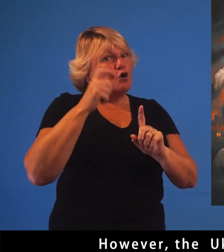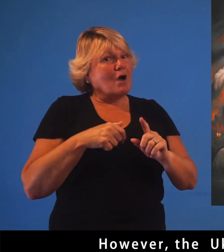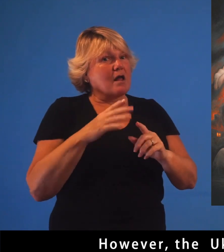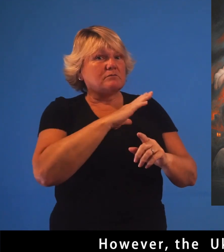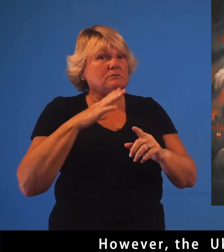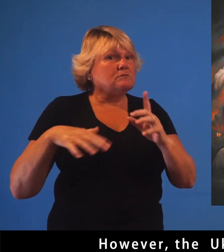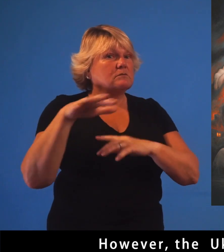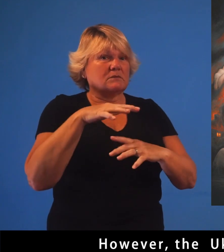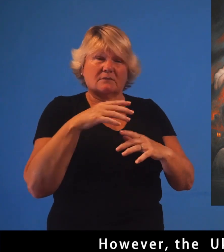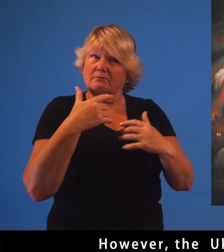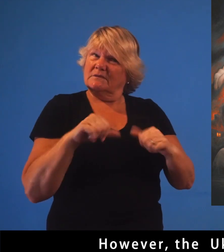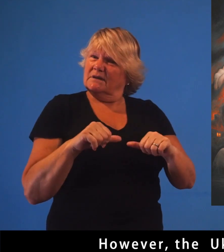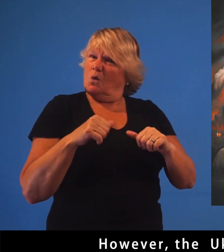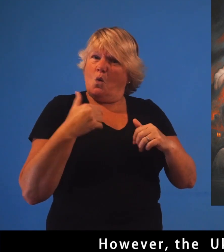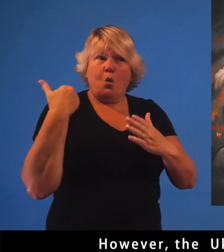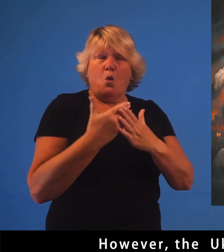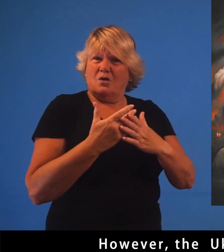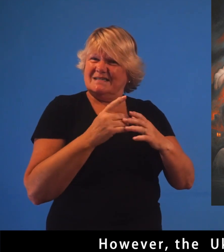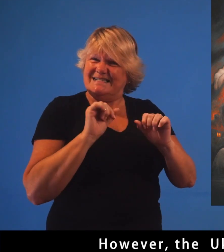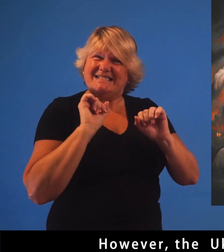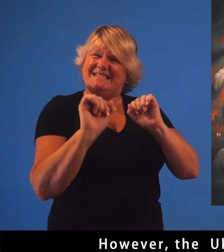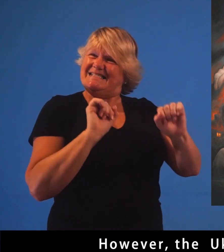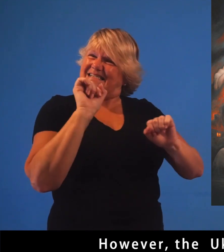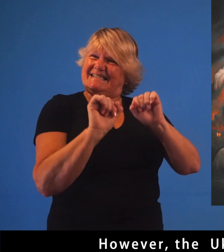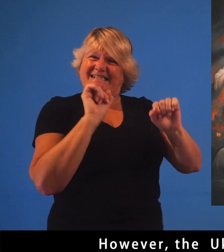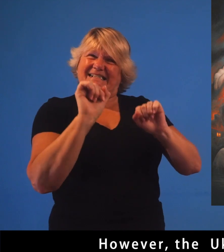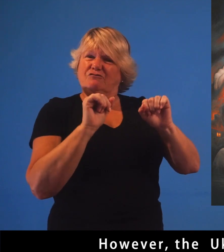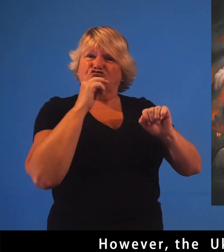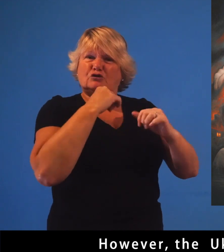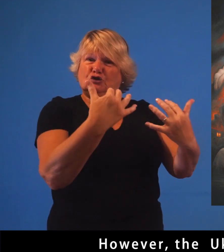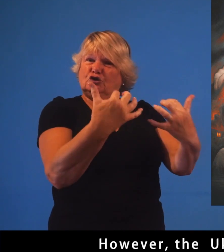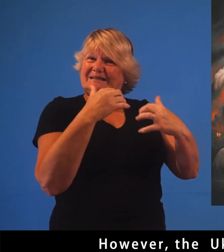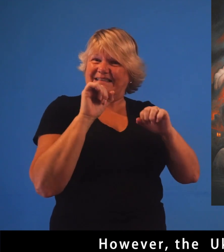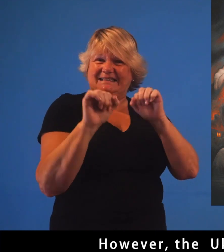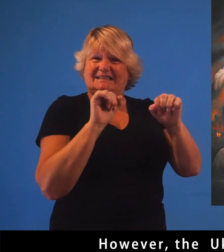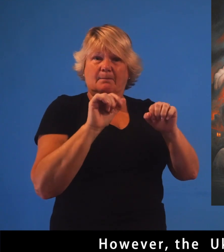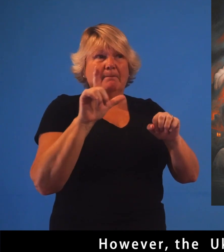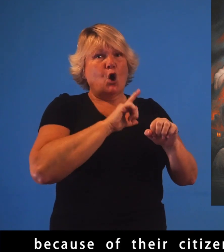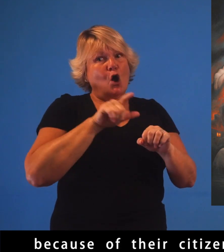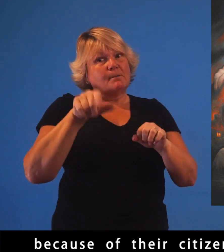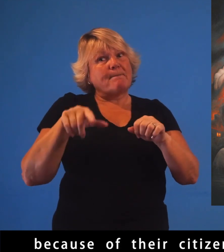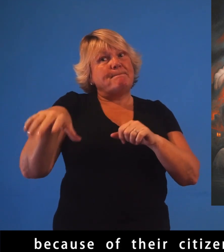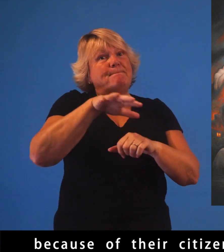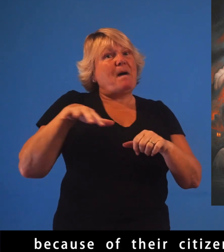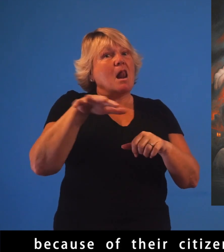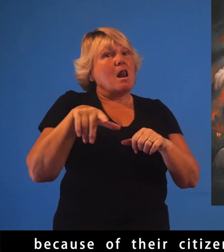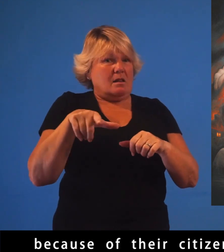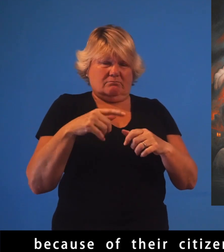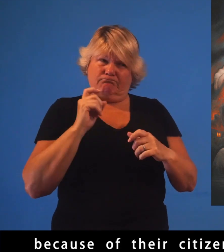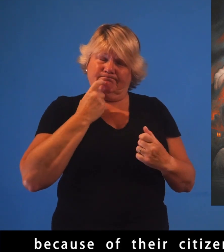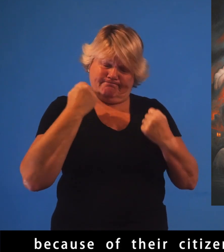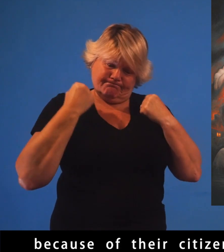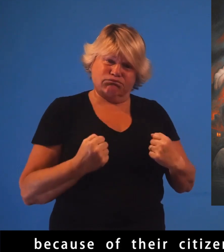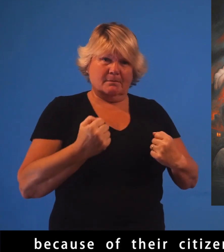However, the Ukrainian forces have so far succeeded in resisting Russian forces because of their